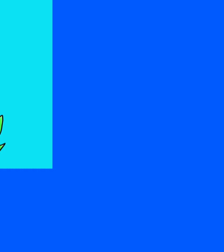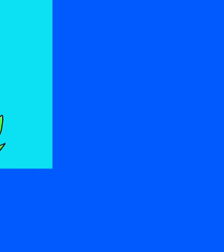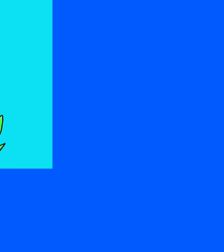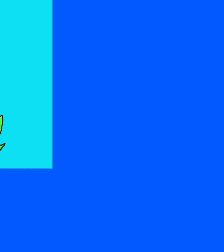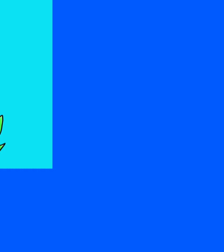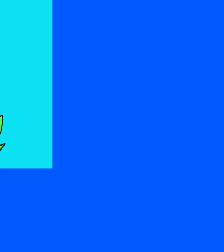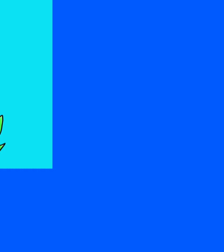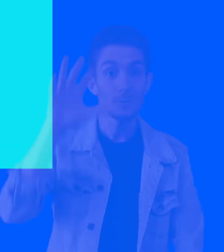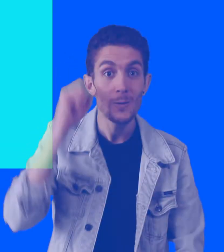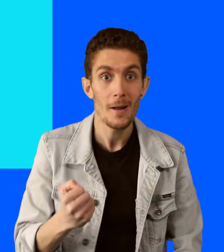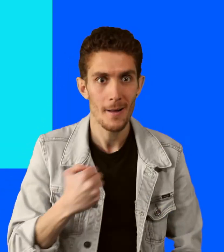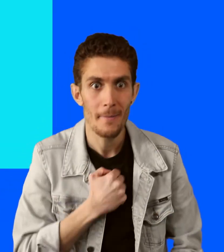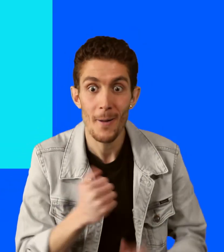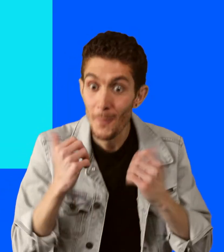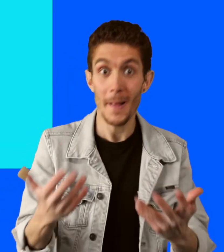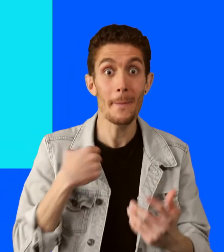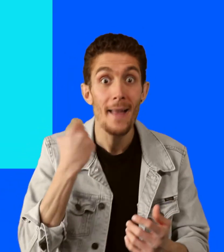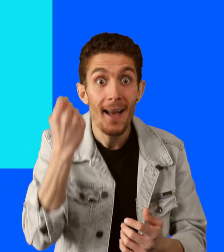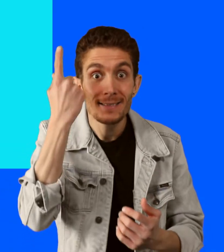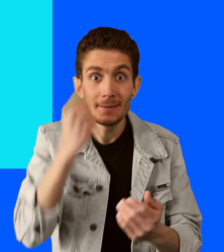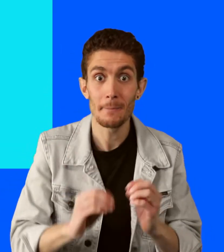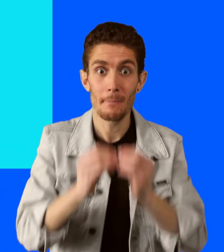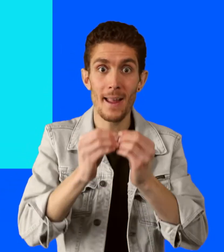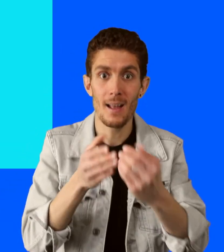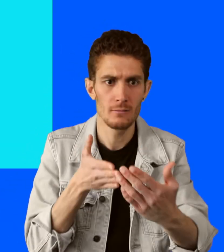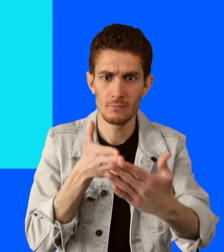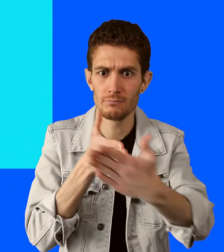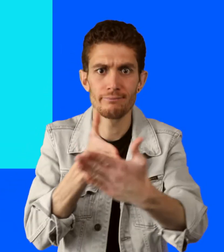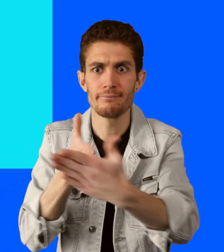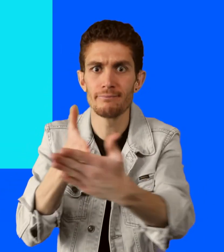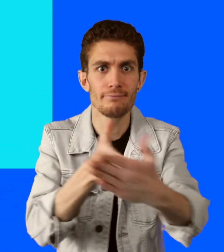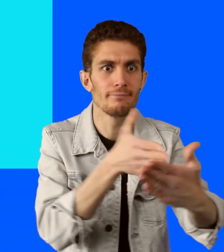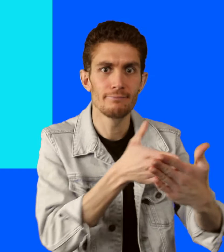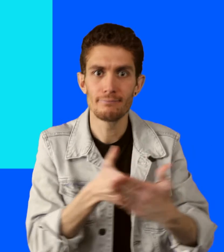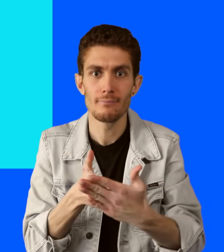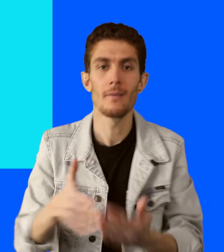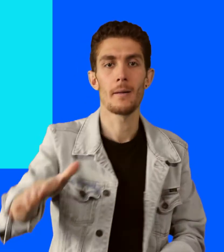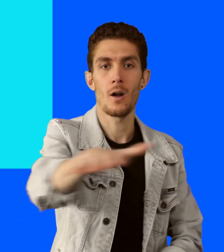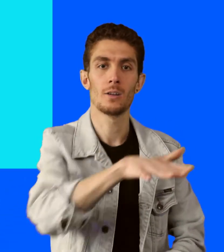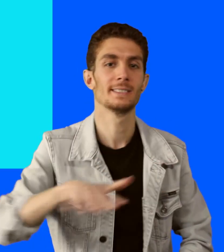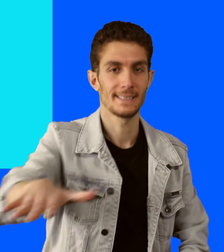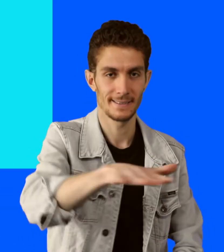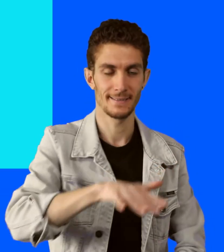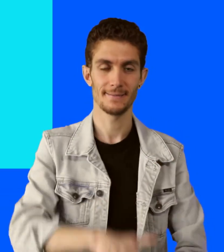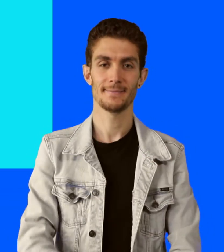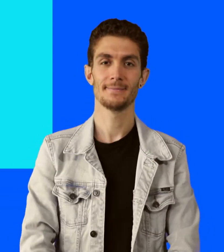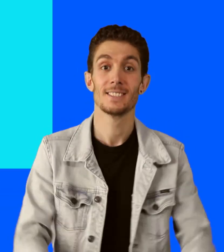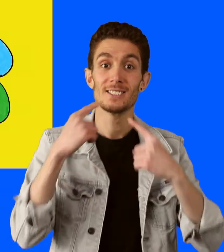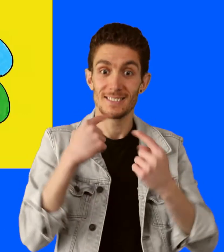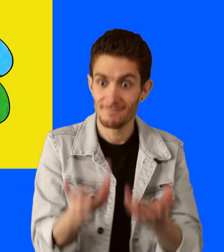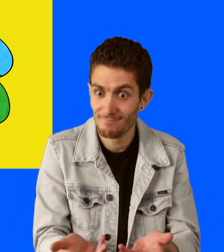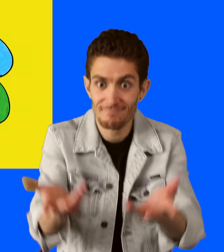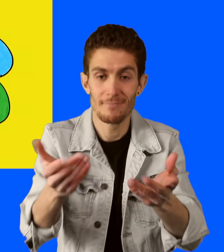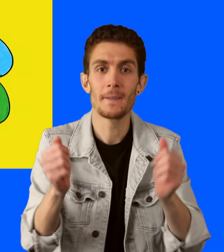teacher well my idea is to make an obstacle course said joe jonom